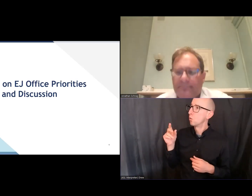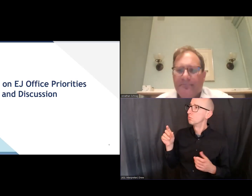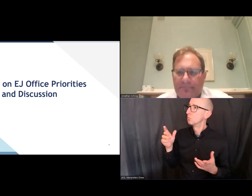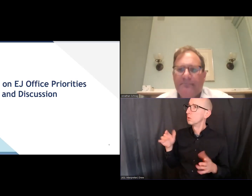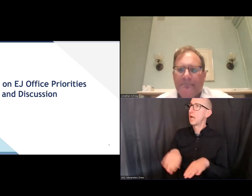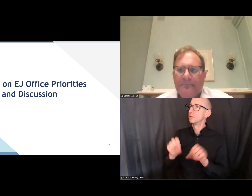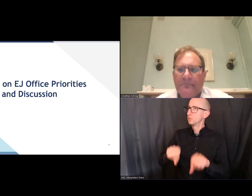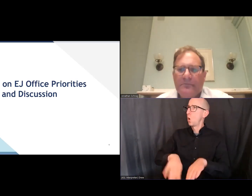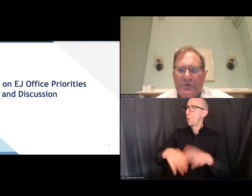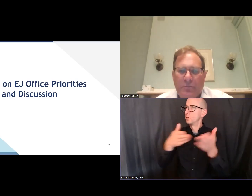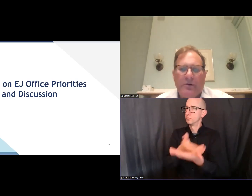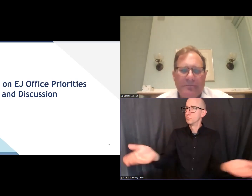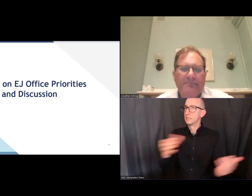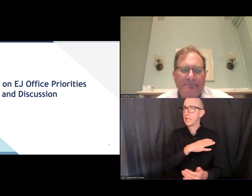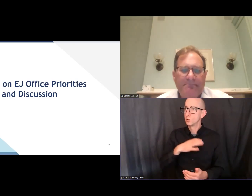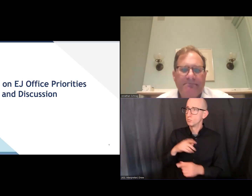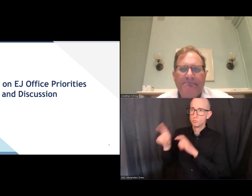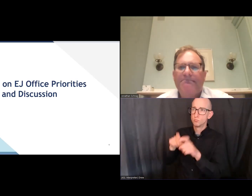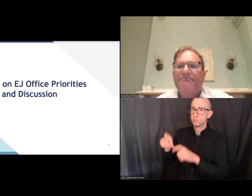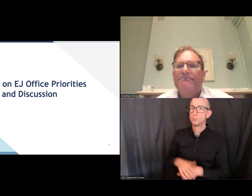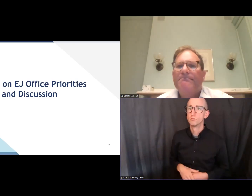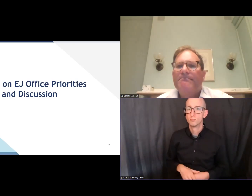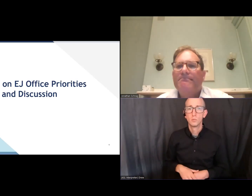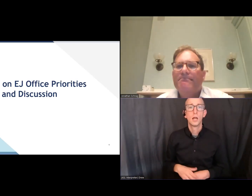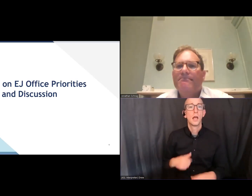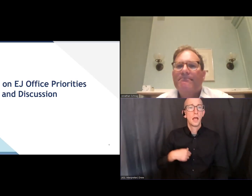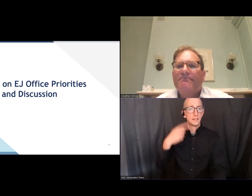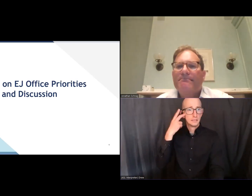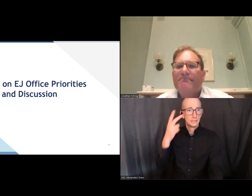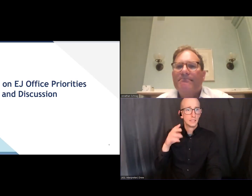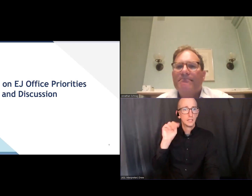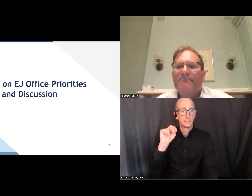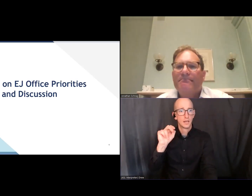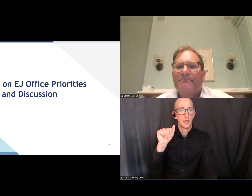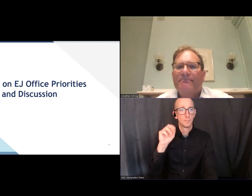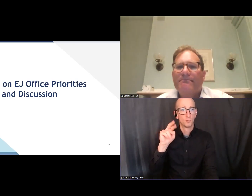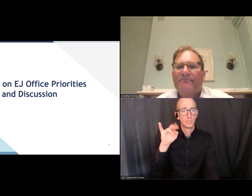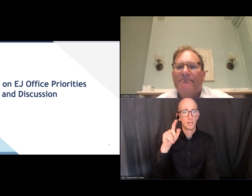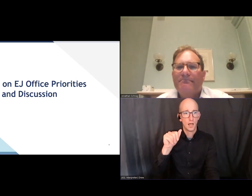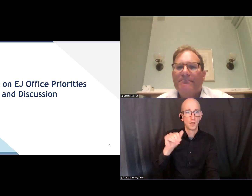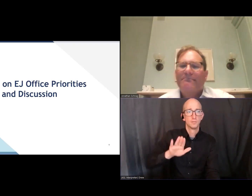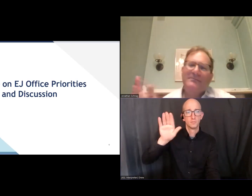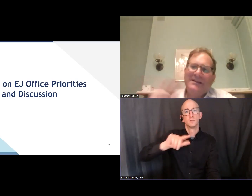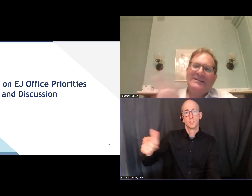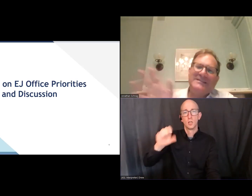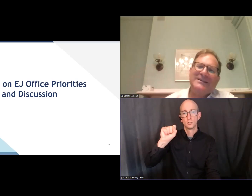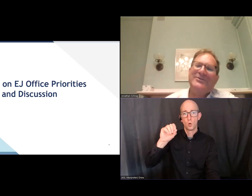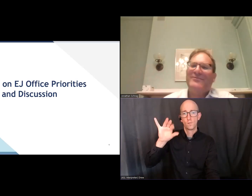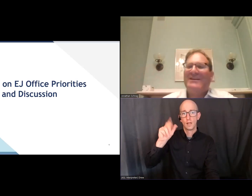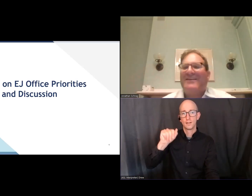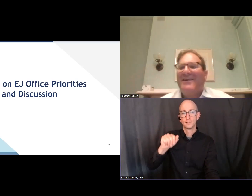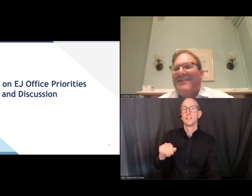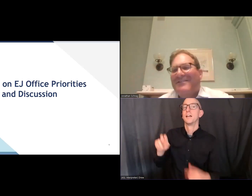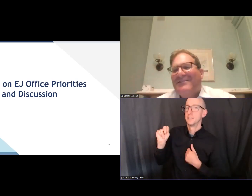from the council members. I see Namrita and then Sophia. Thanks. Yeah, nice to be in touch again, Jonathan. Nice to